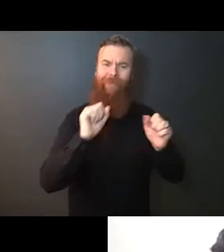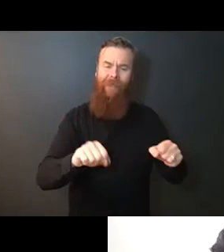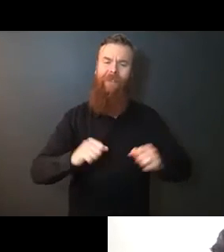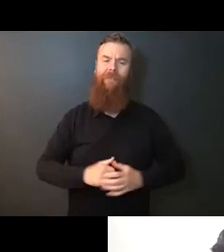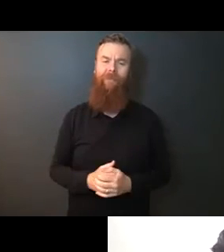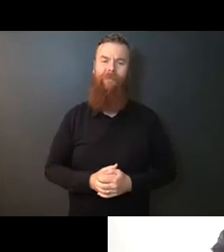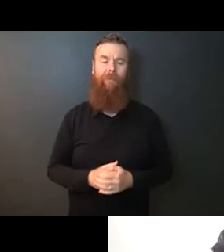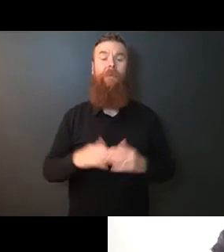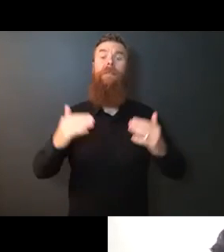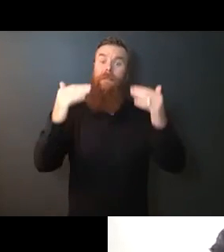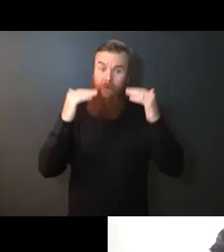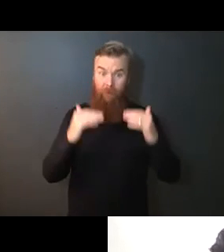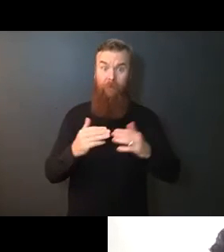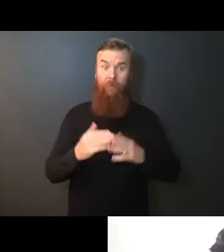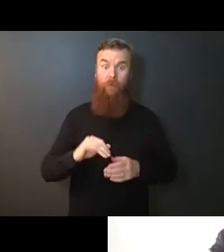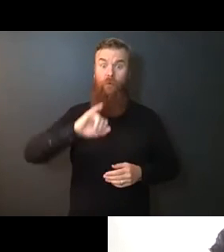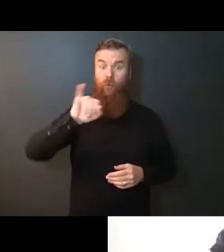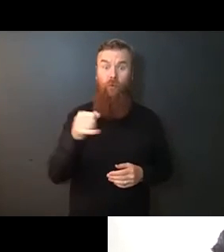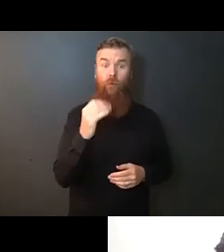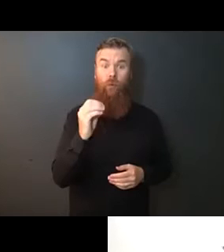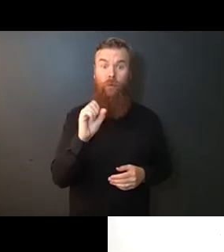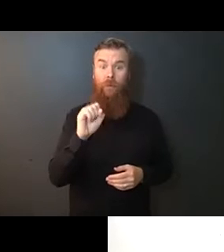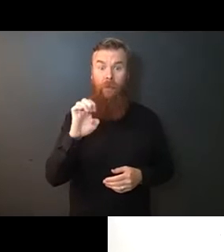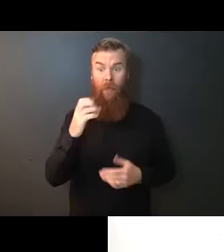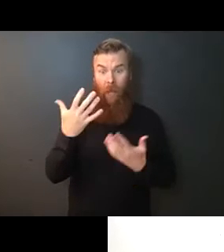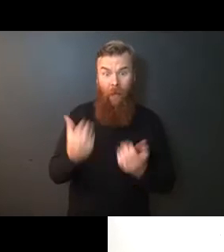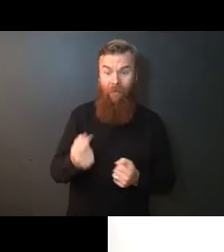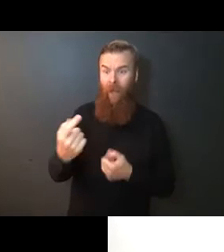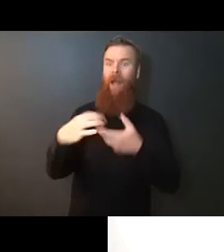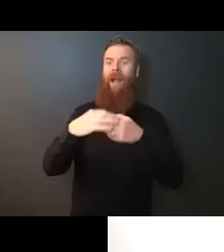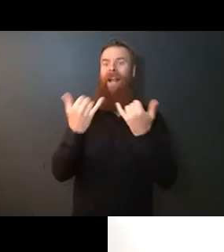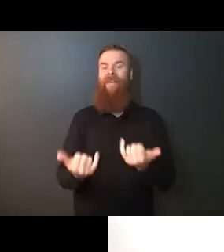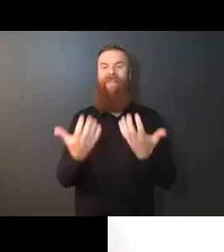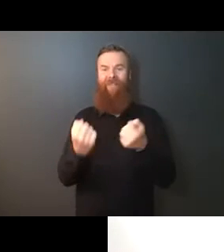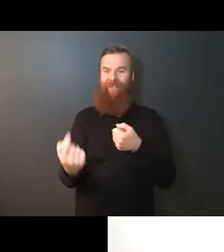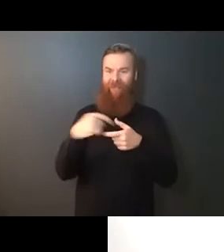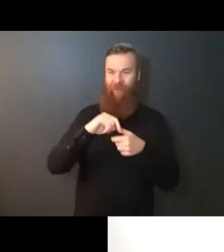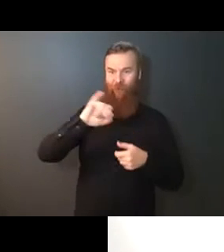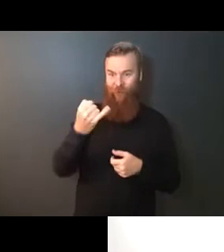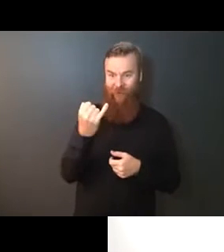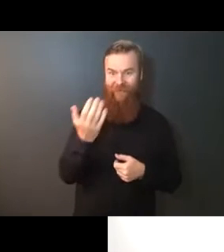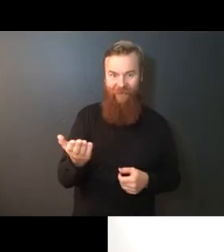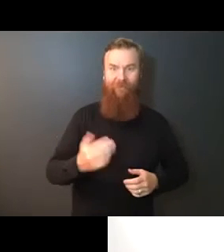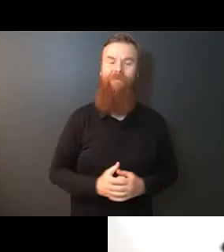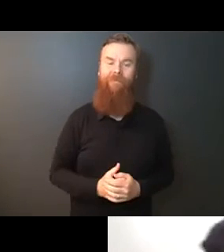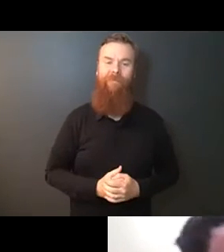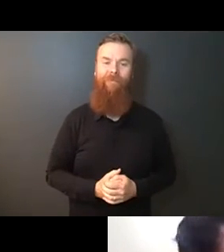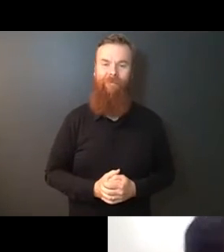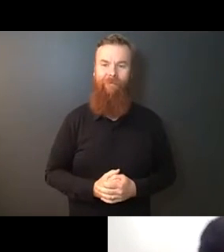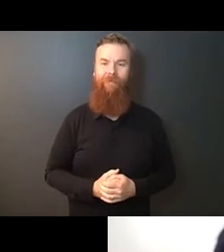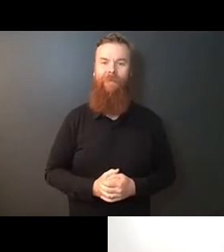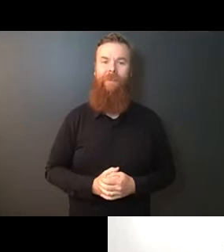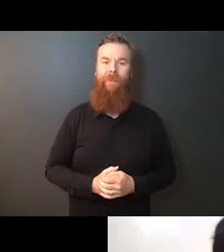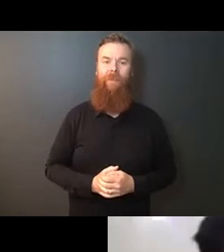Yes, I'm here, Guler. Super. So I'm gonna pass the floor to Jose just now to talk to